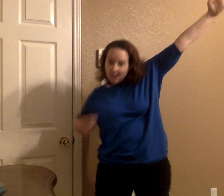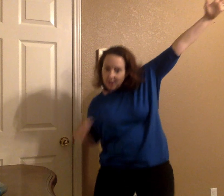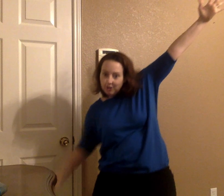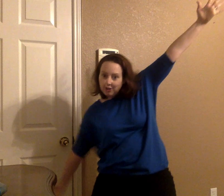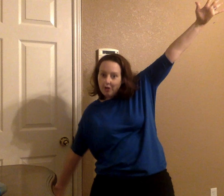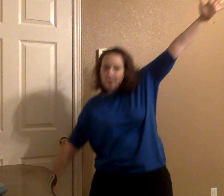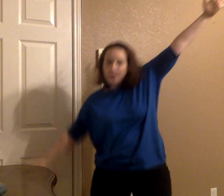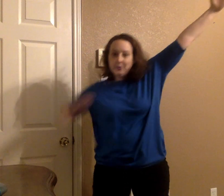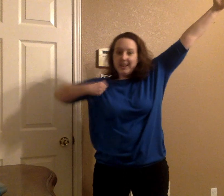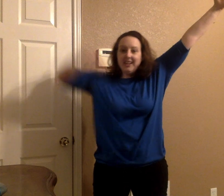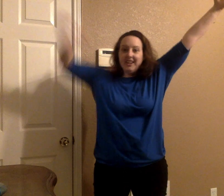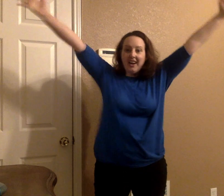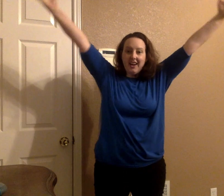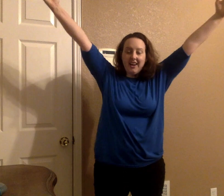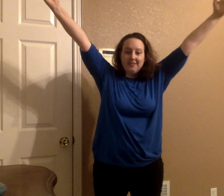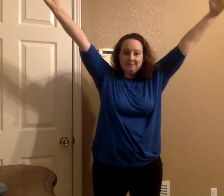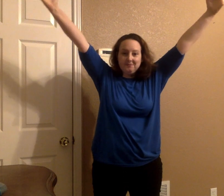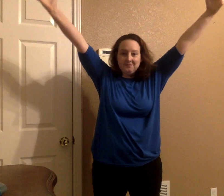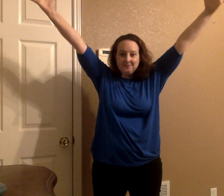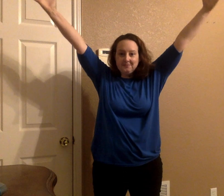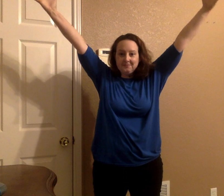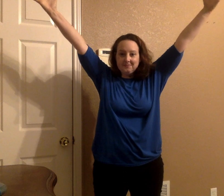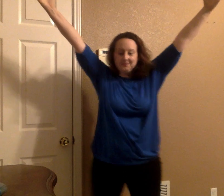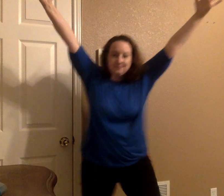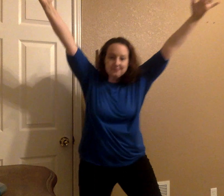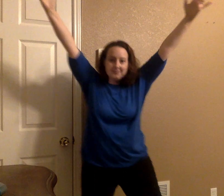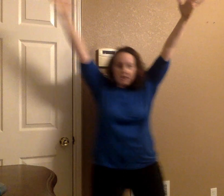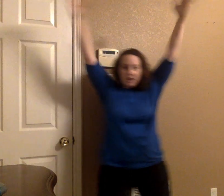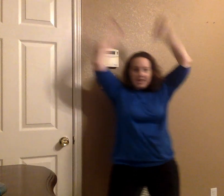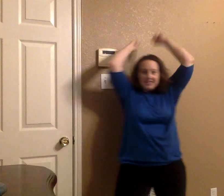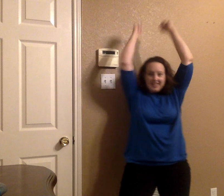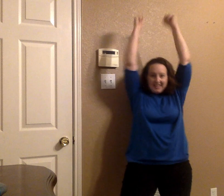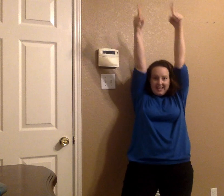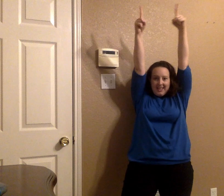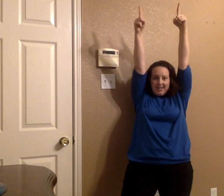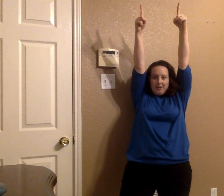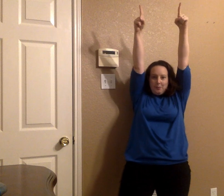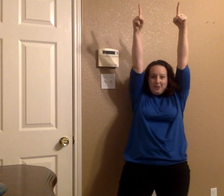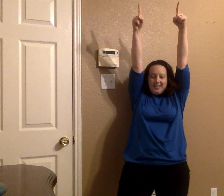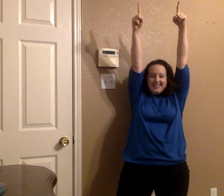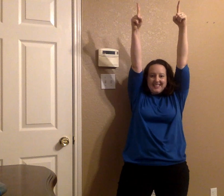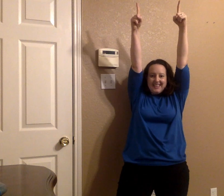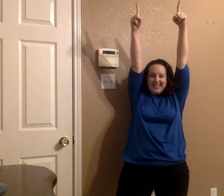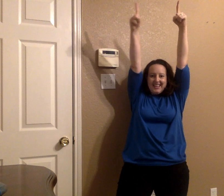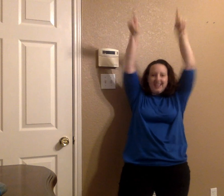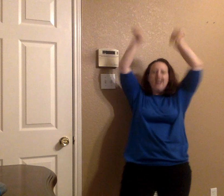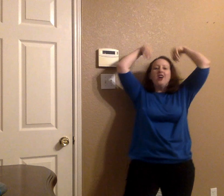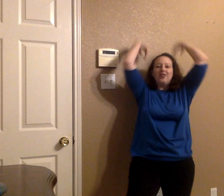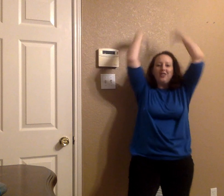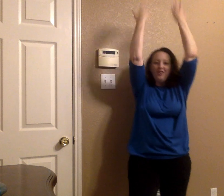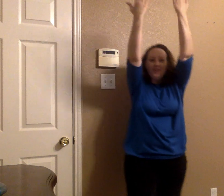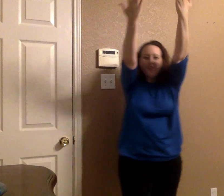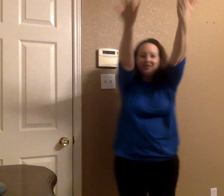Gloria, to him we sing Gloria.